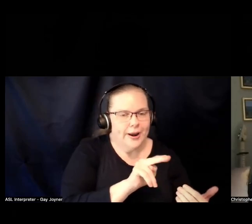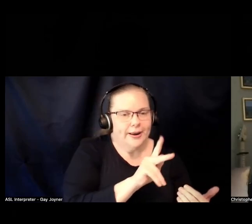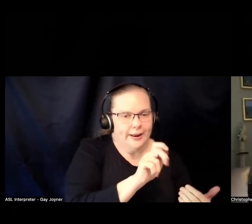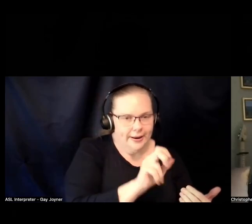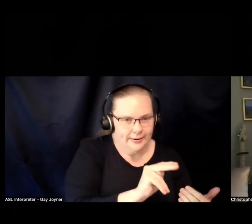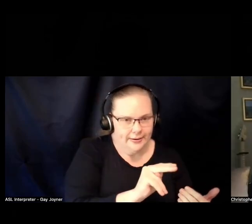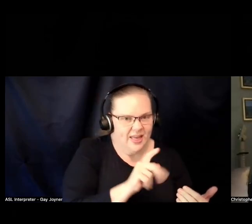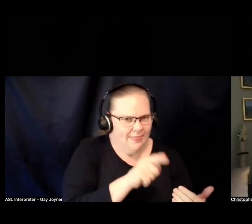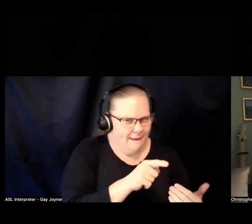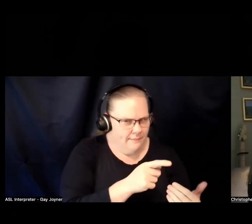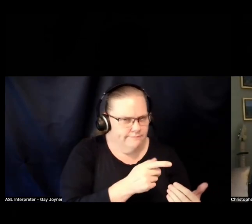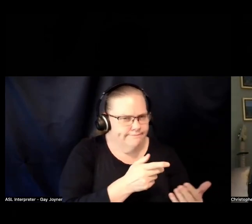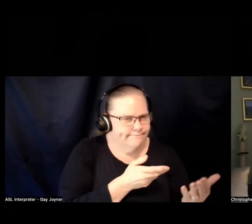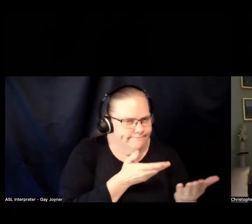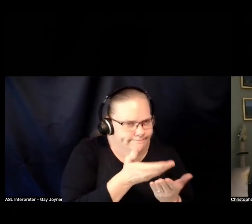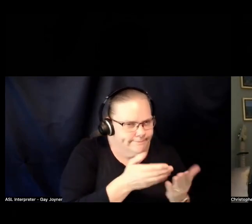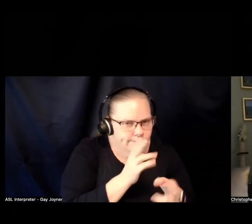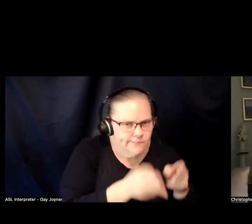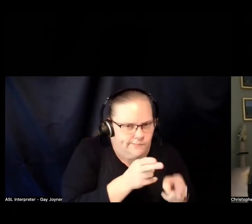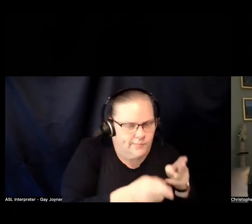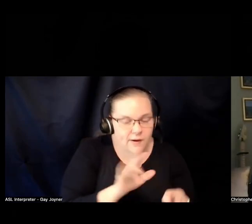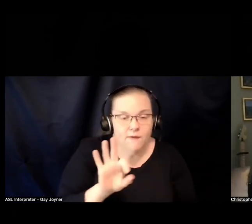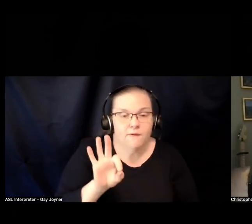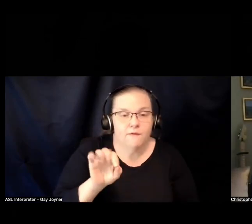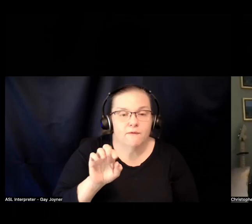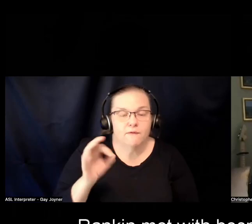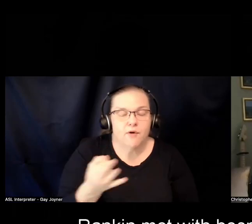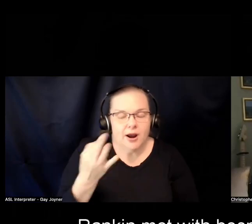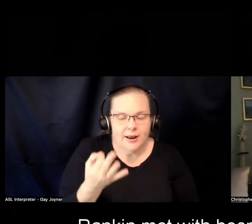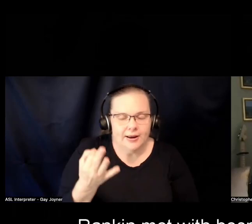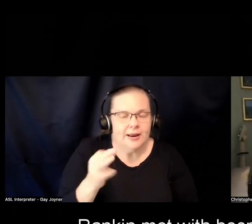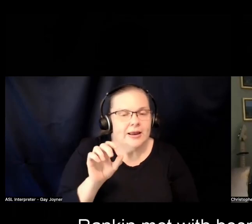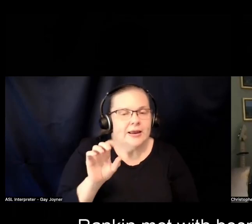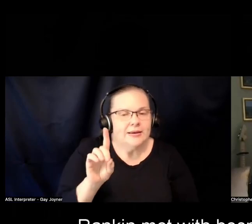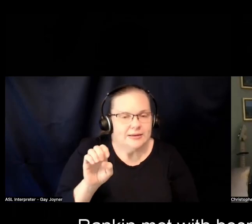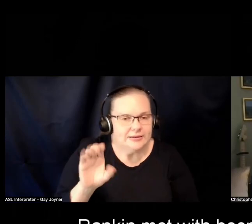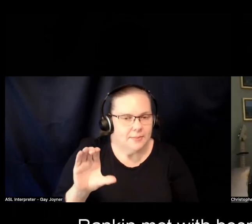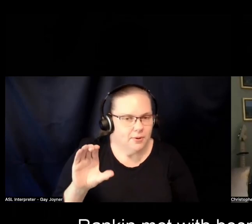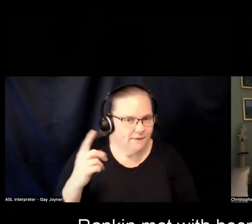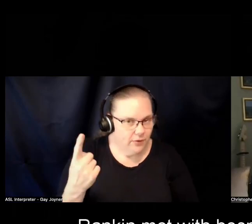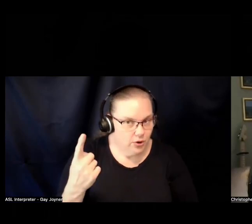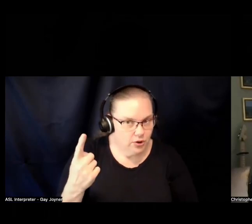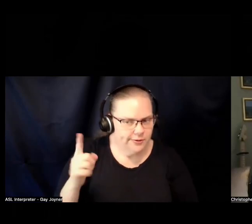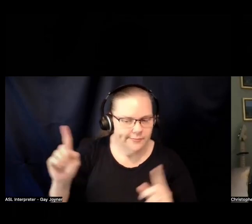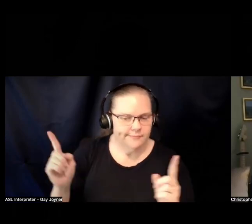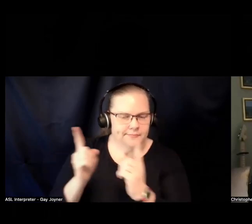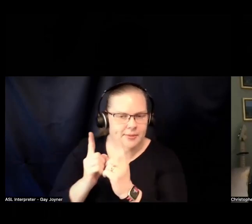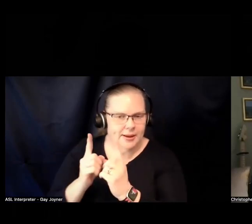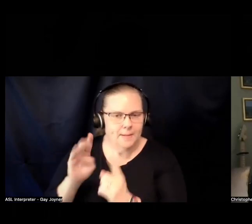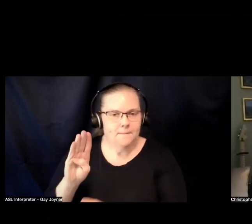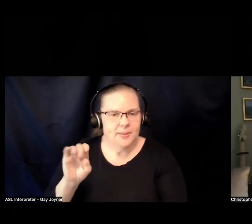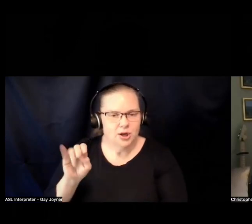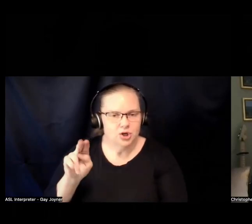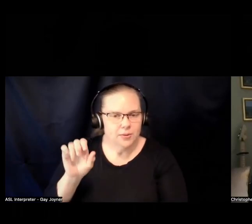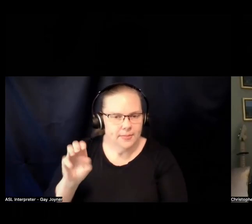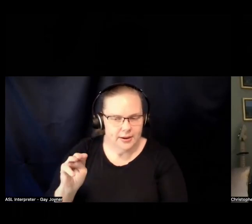made haste. On Friday, December 1st, 1950, Rankin met with bespectacled retired businessman Benjamin H.